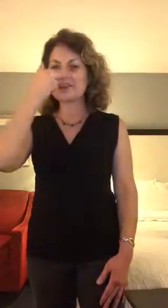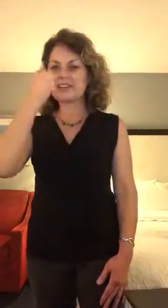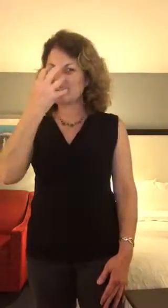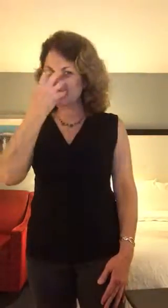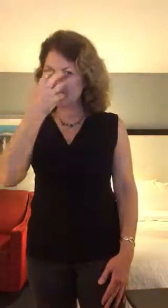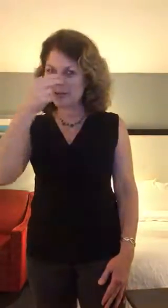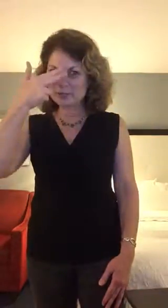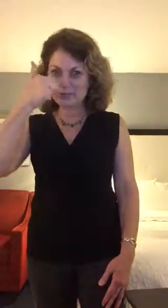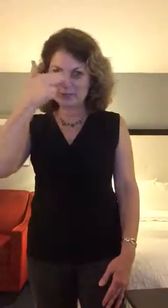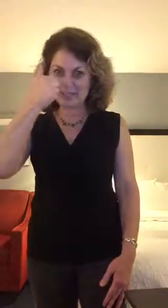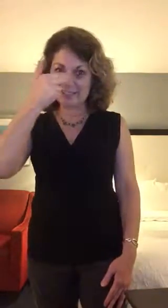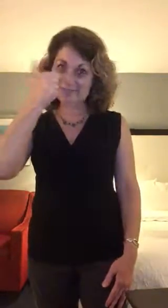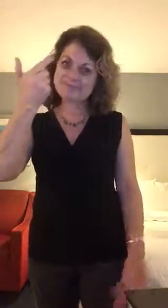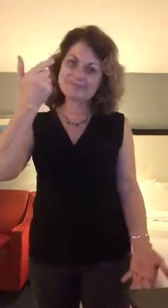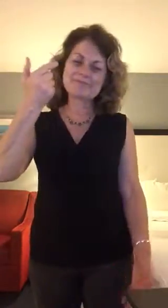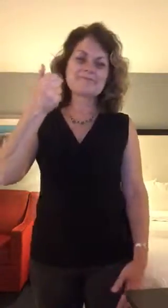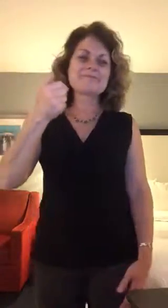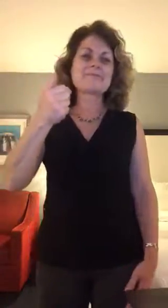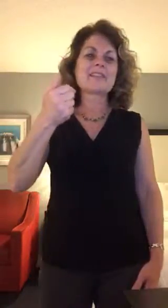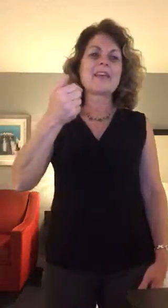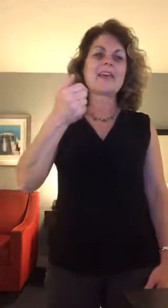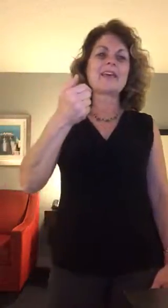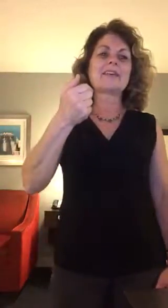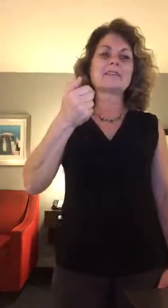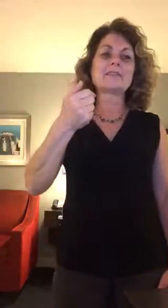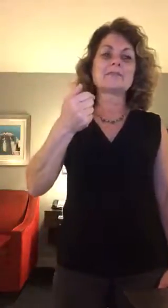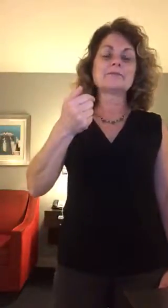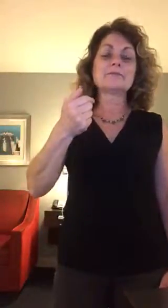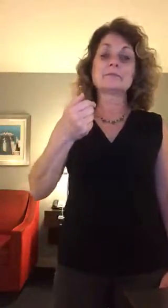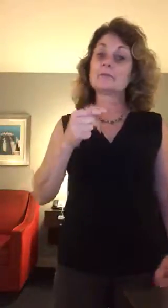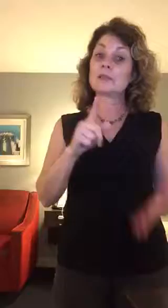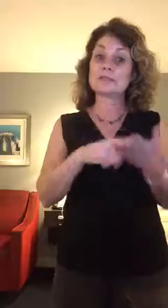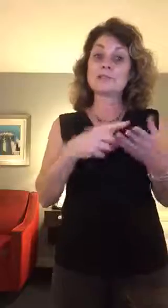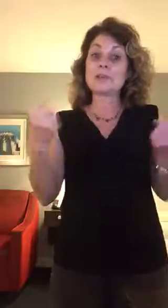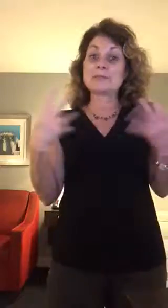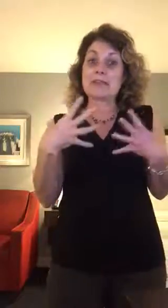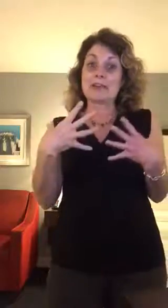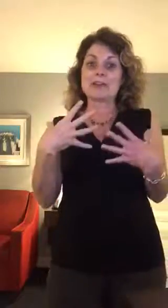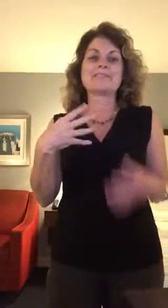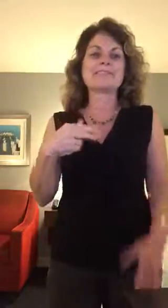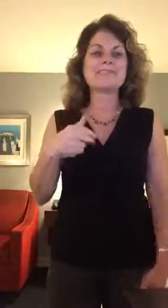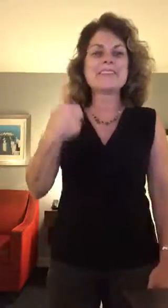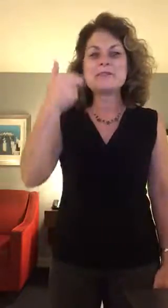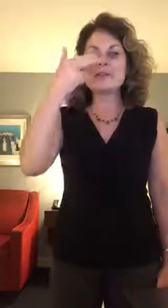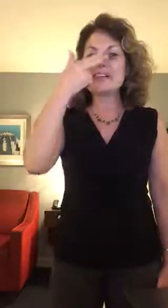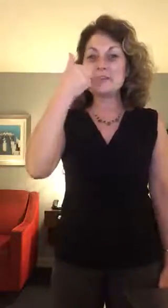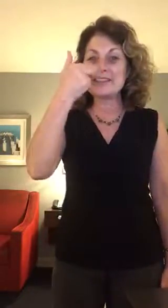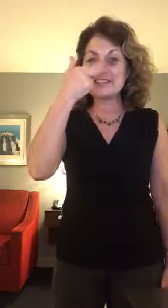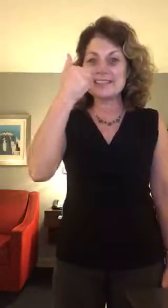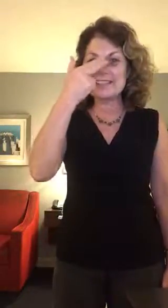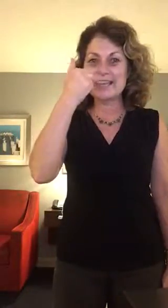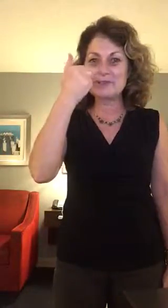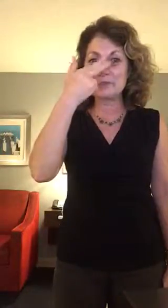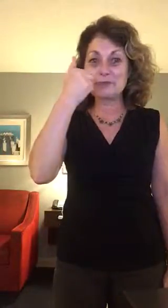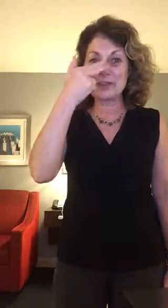Funny, because clowns are funny and sometimes scary. But anyway, this is the sign for